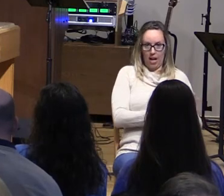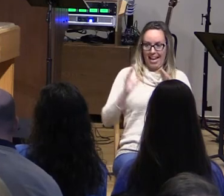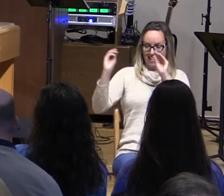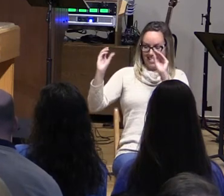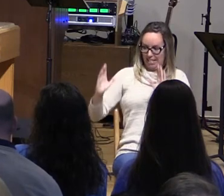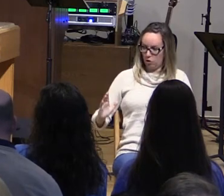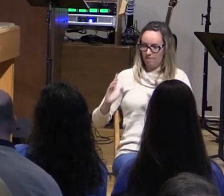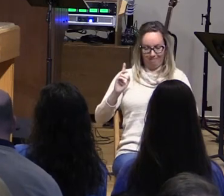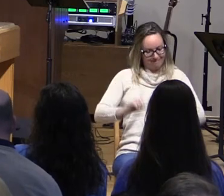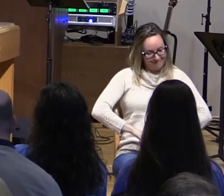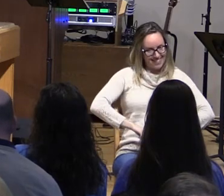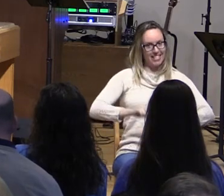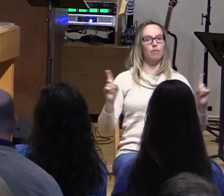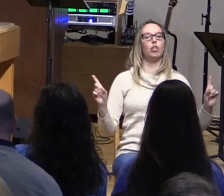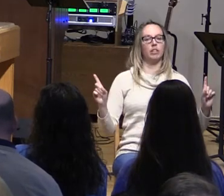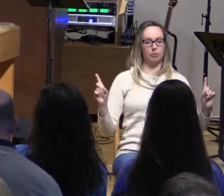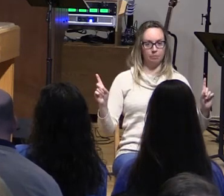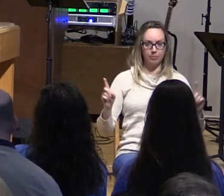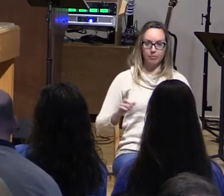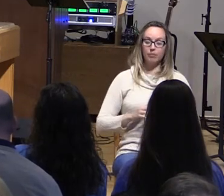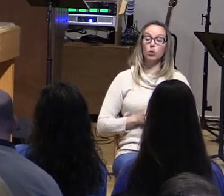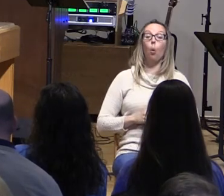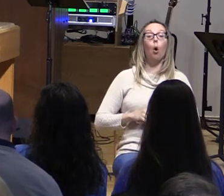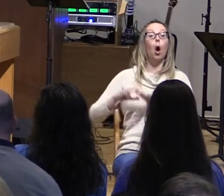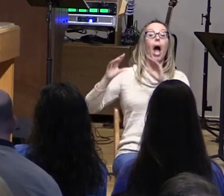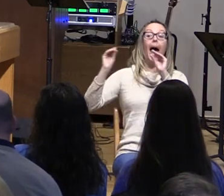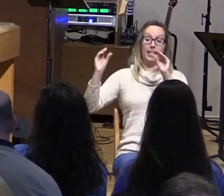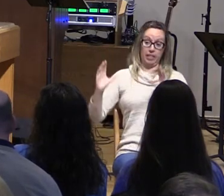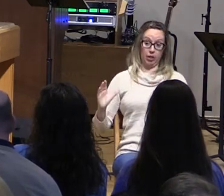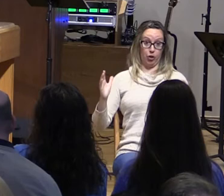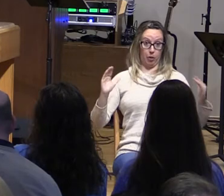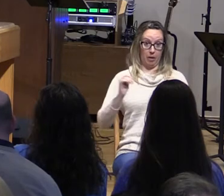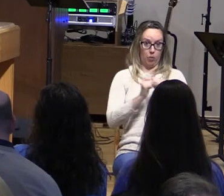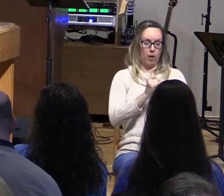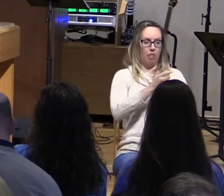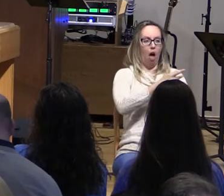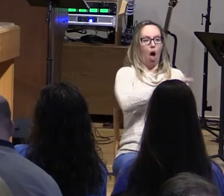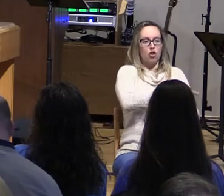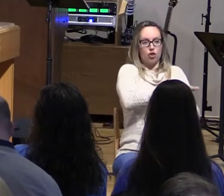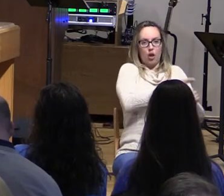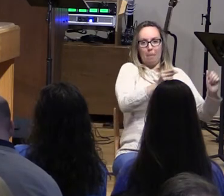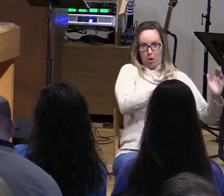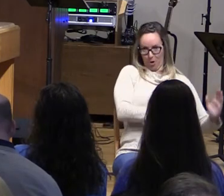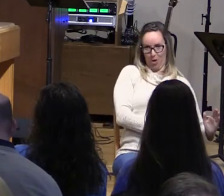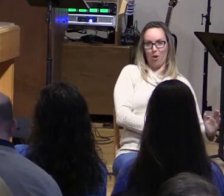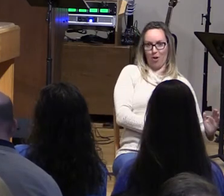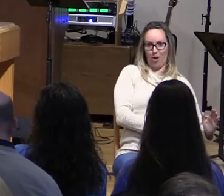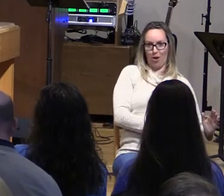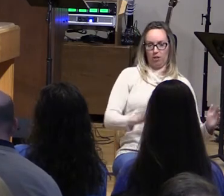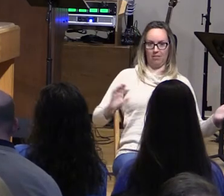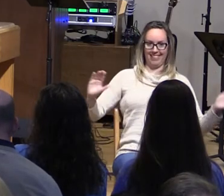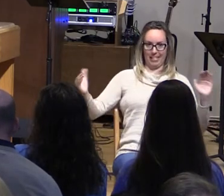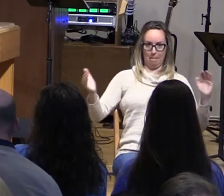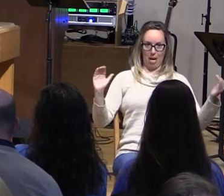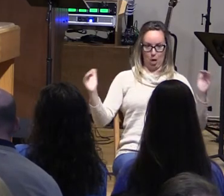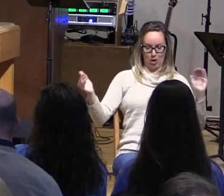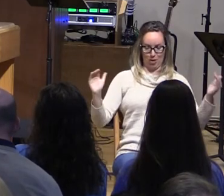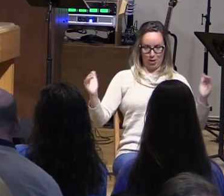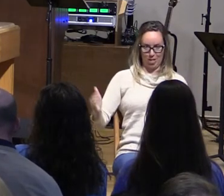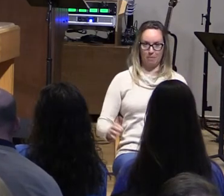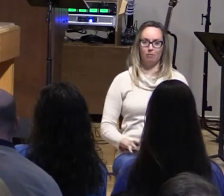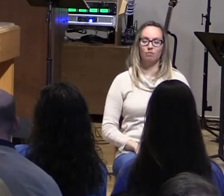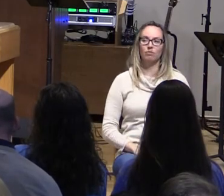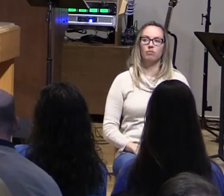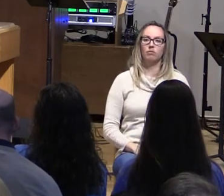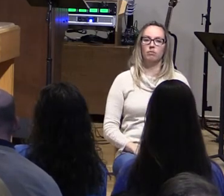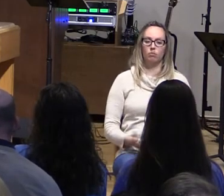laborer, or a teacher and a shepherd. And he compares that laborer to a shepherd. And so we'll